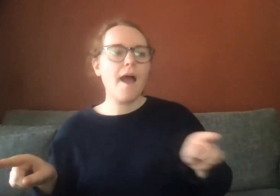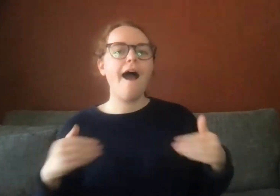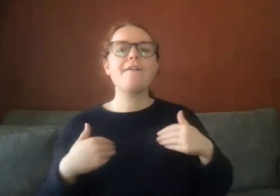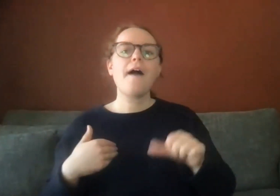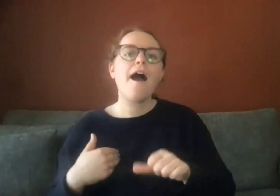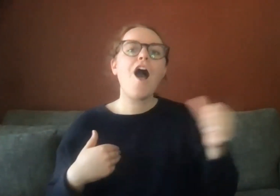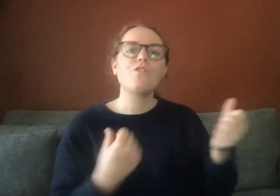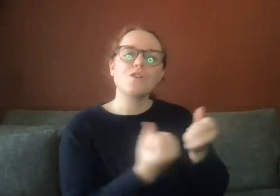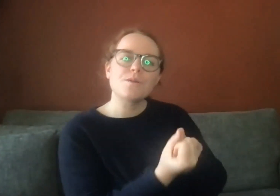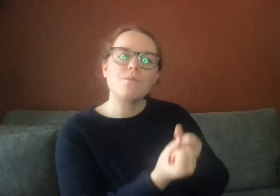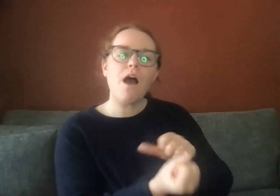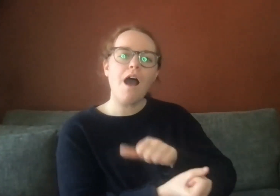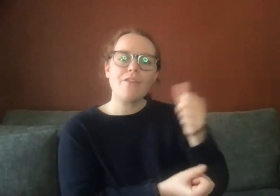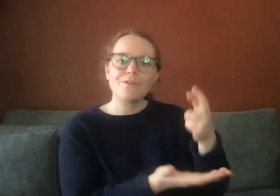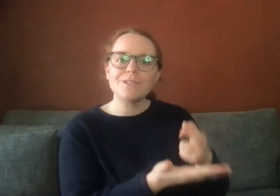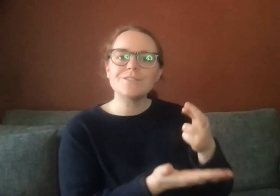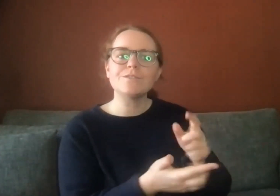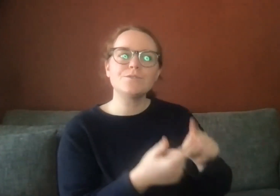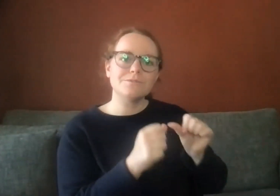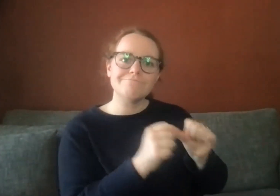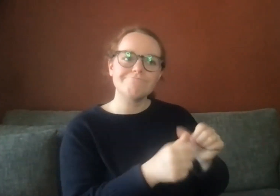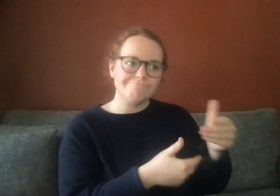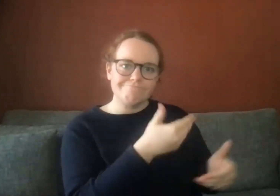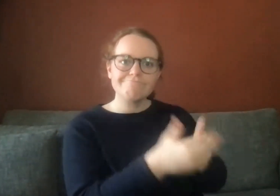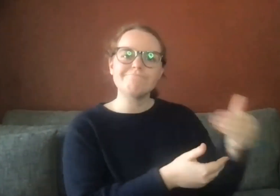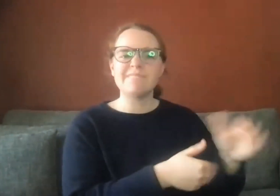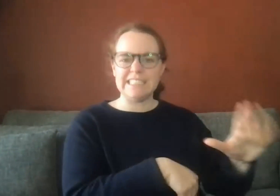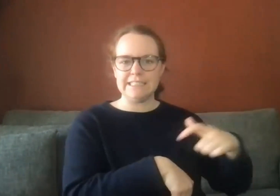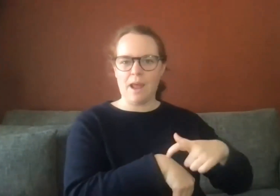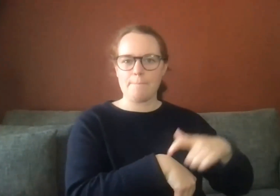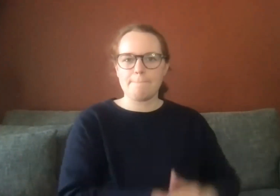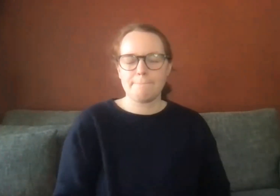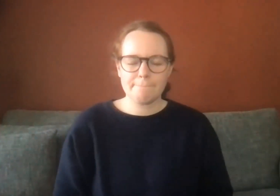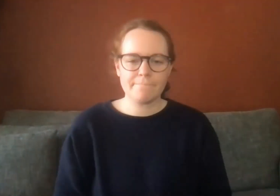to help him continue moving forward at the pace that he's at.